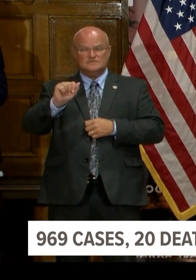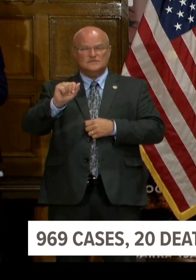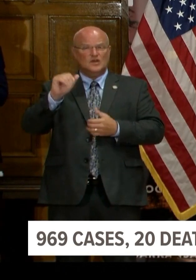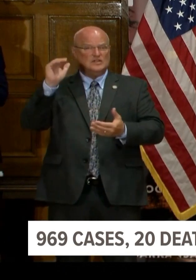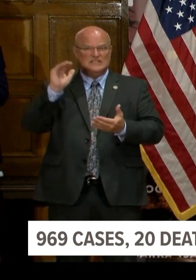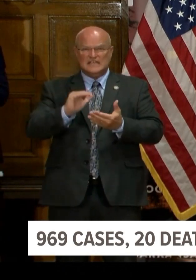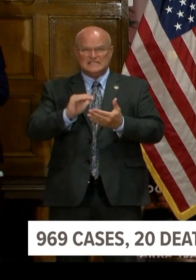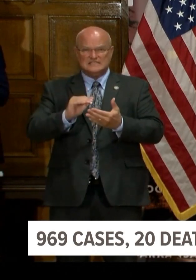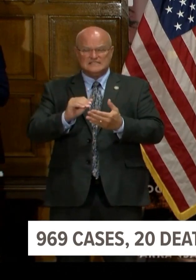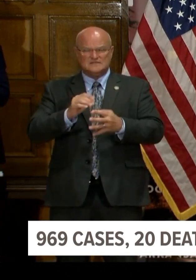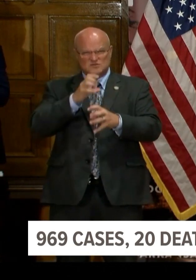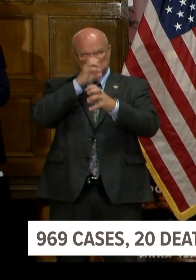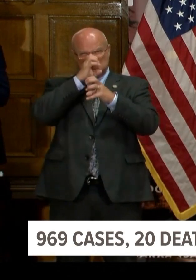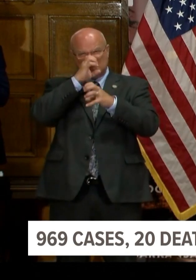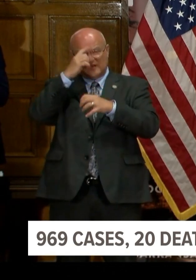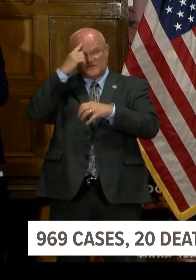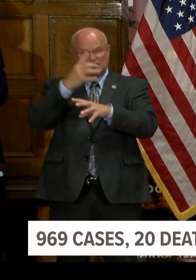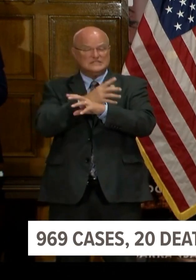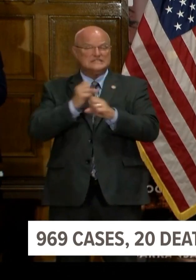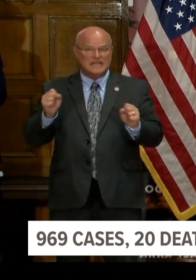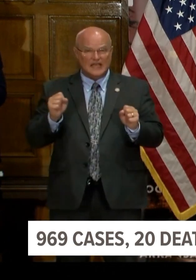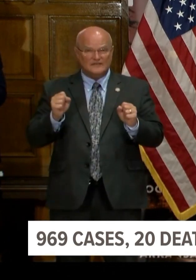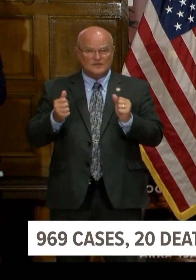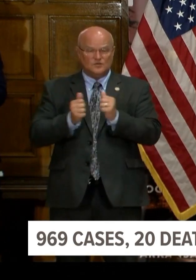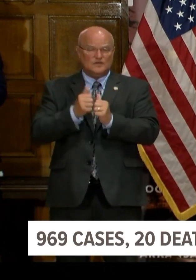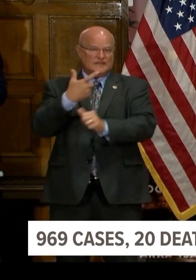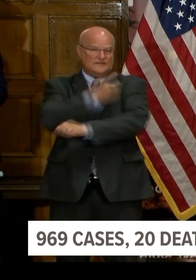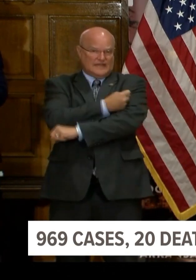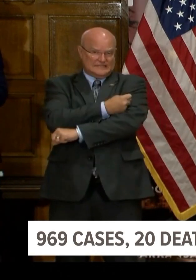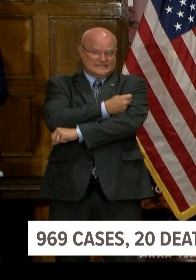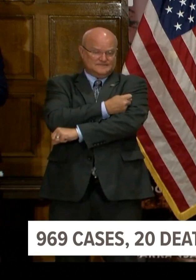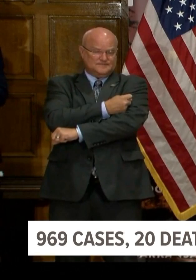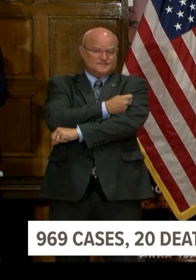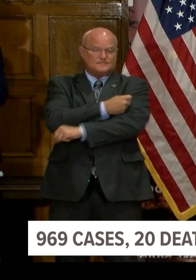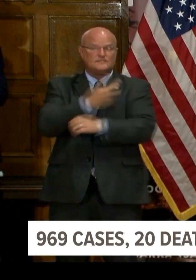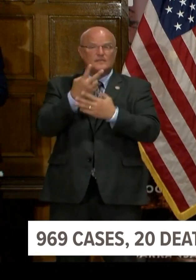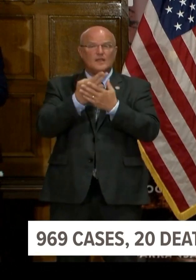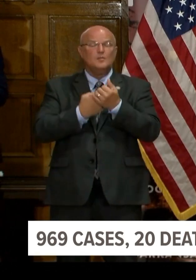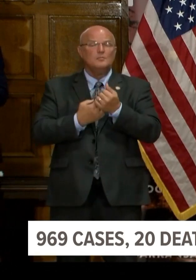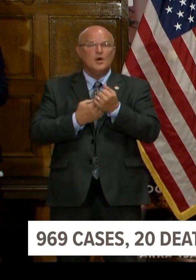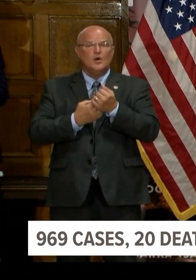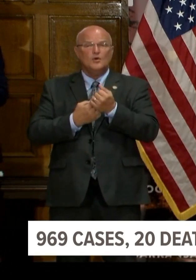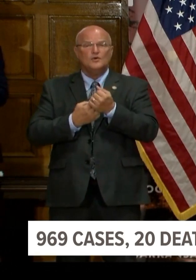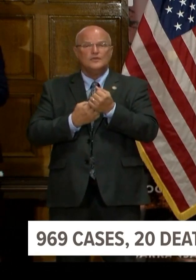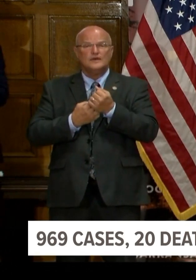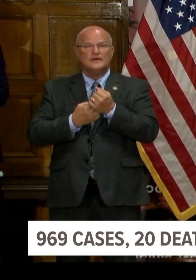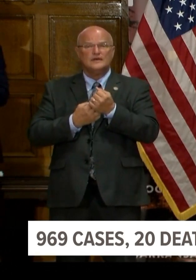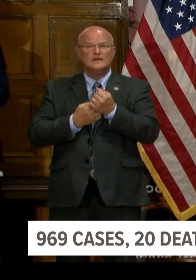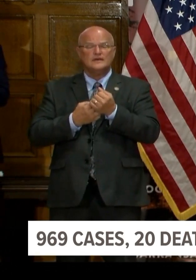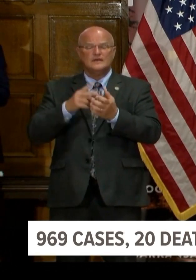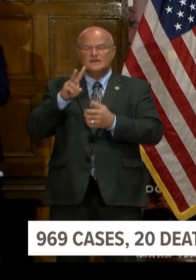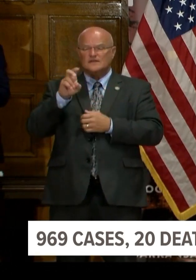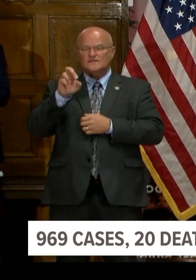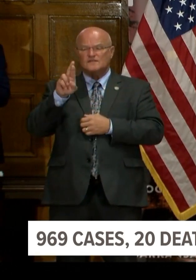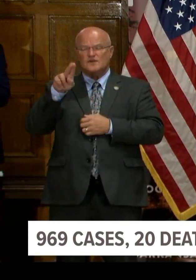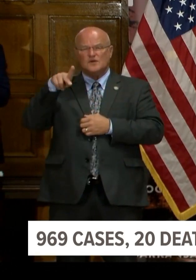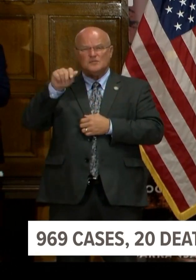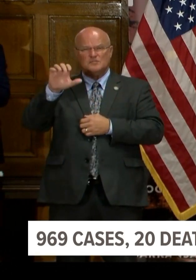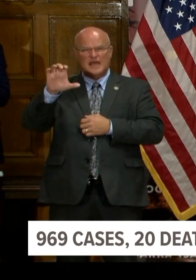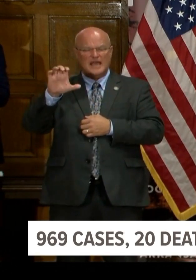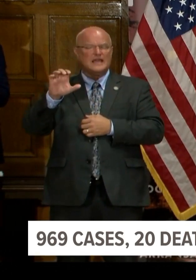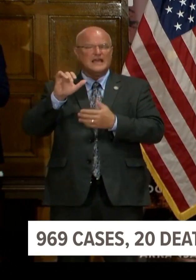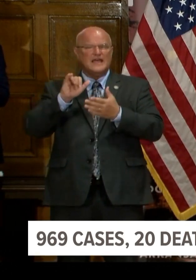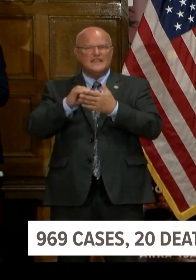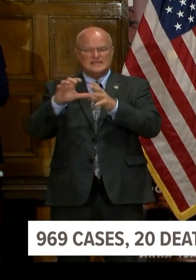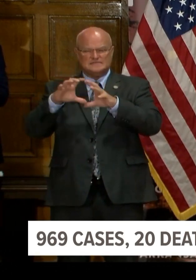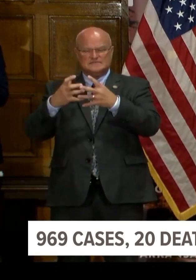lessening of the stringency for safety of these vaccines. Both the VRBPAC, which is the body